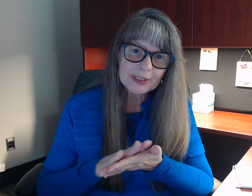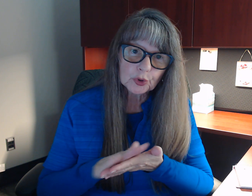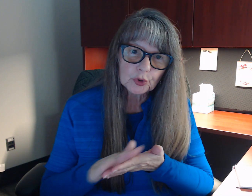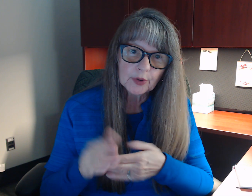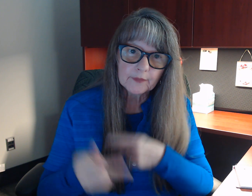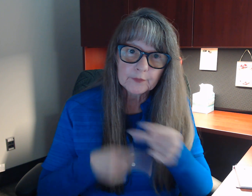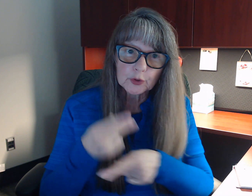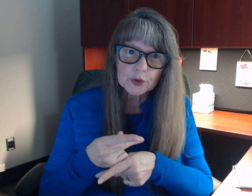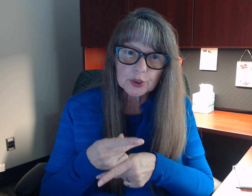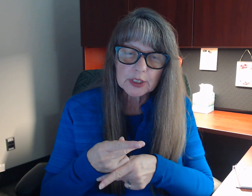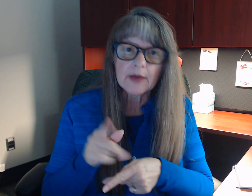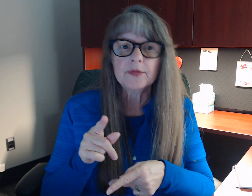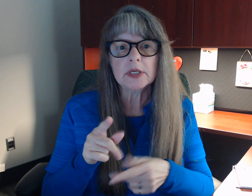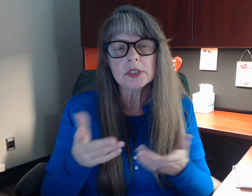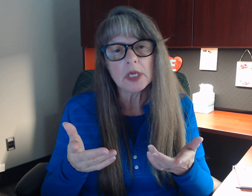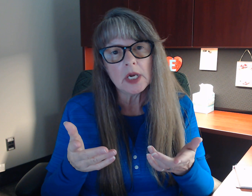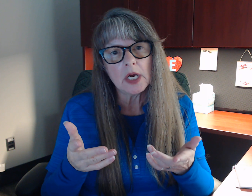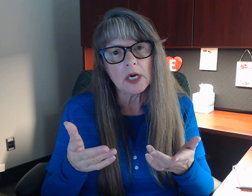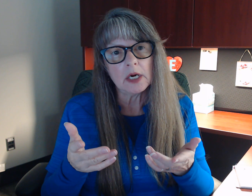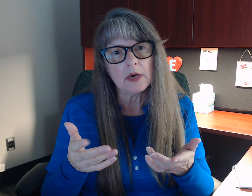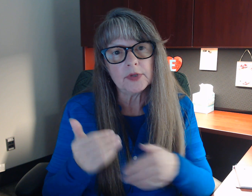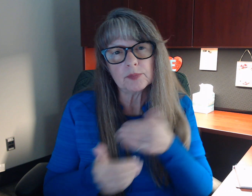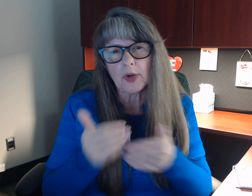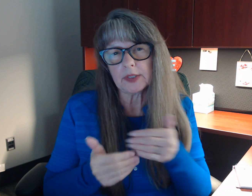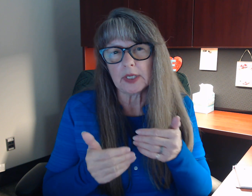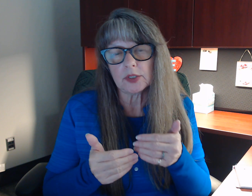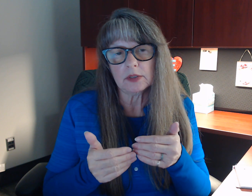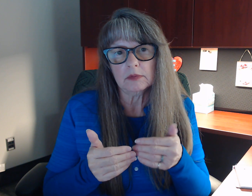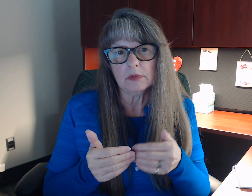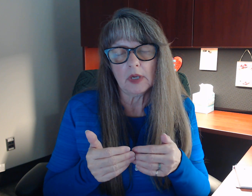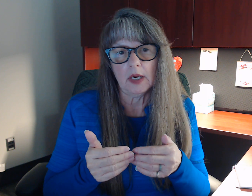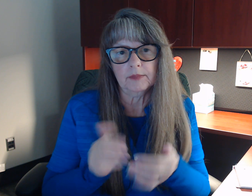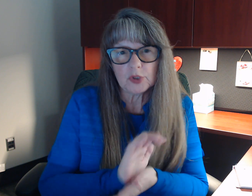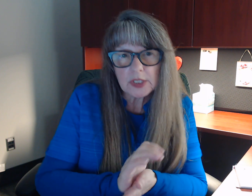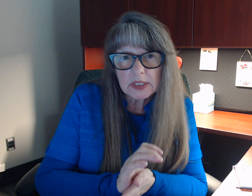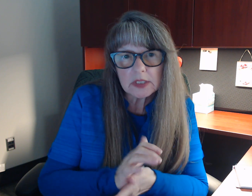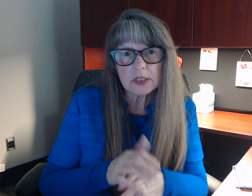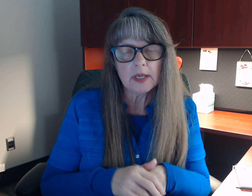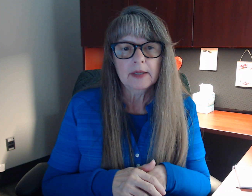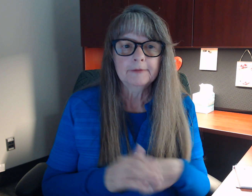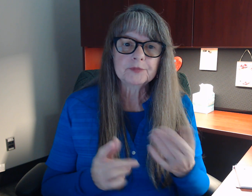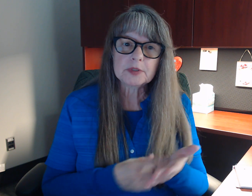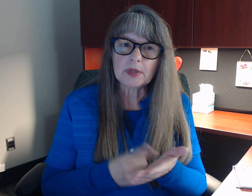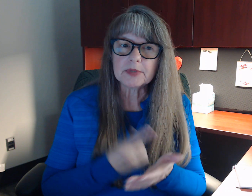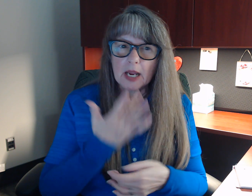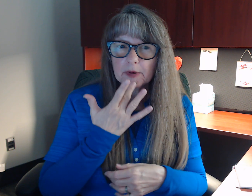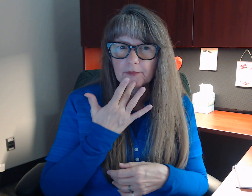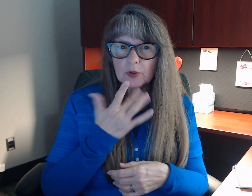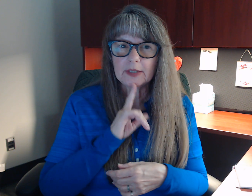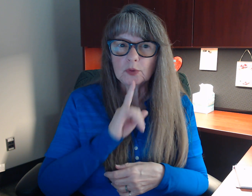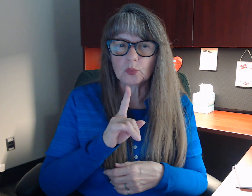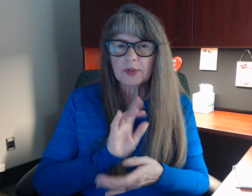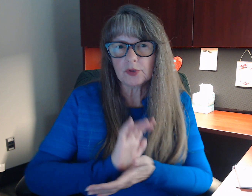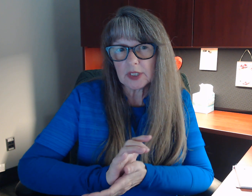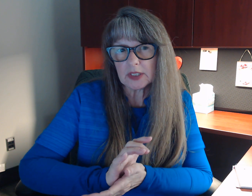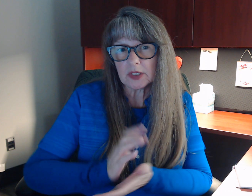cleaner version of these processed cheeses. Sometimes I prefer like the real cheeses. It's